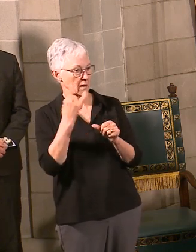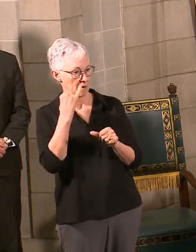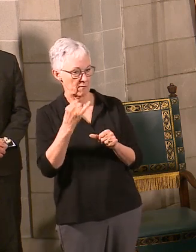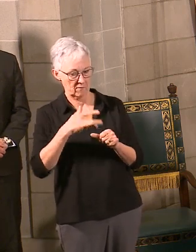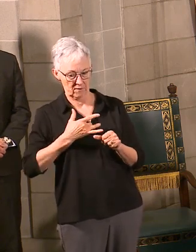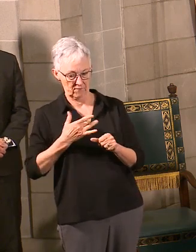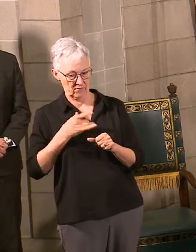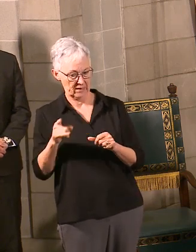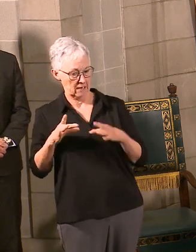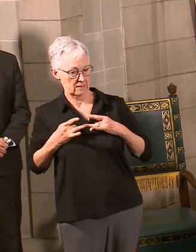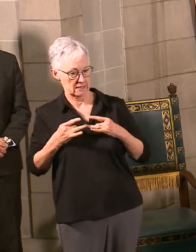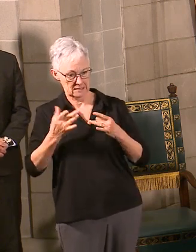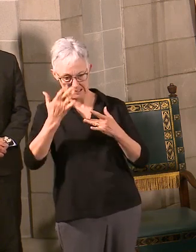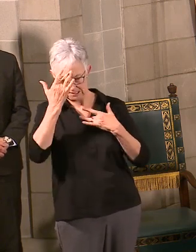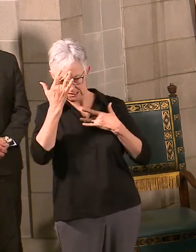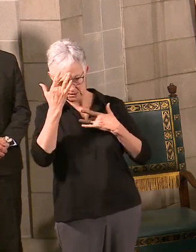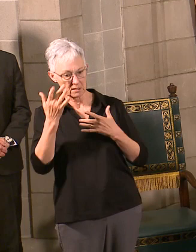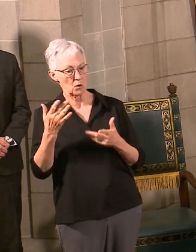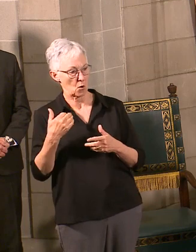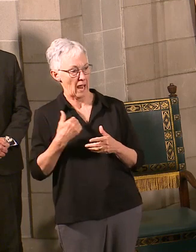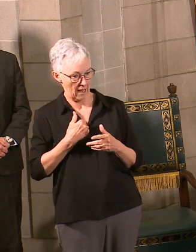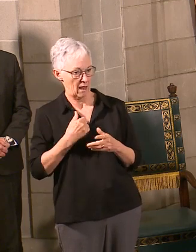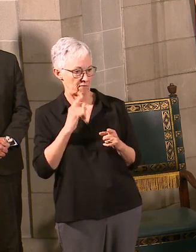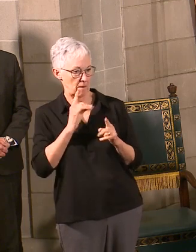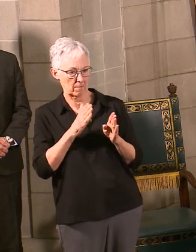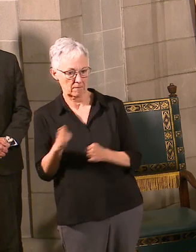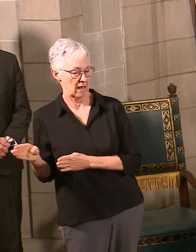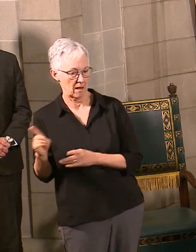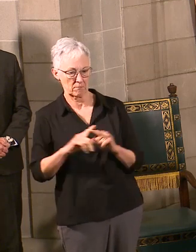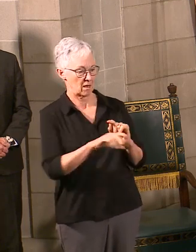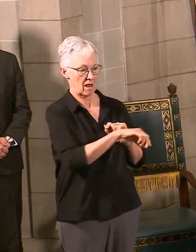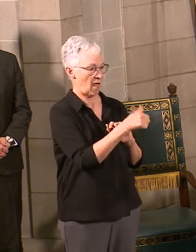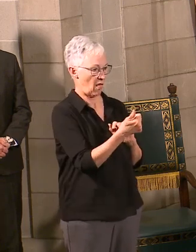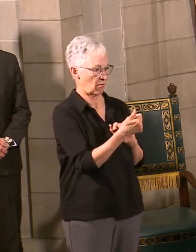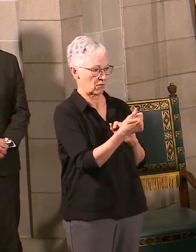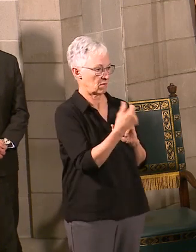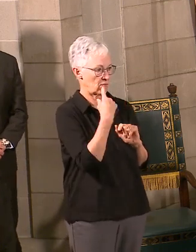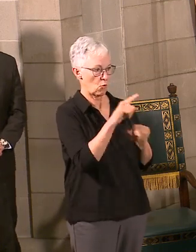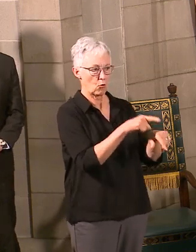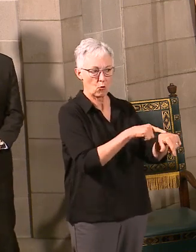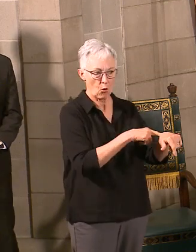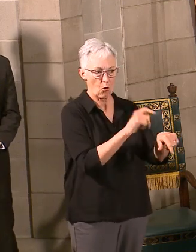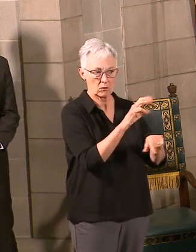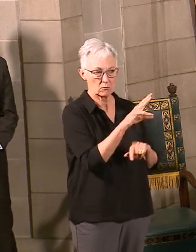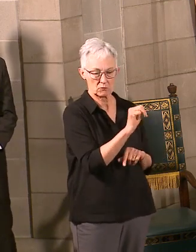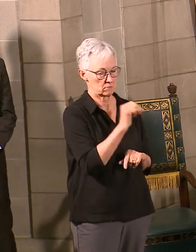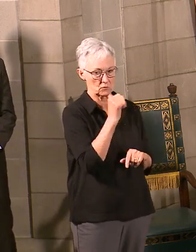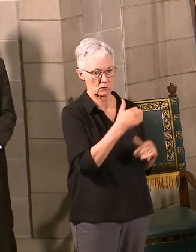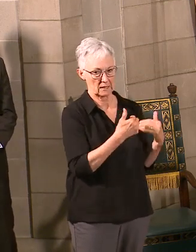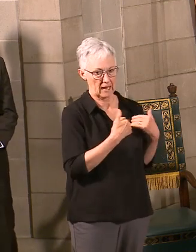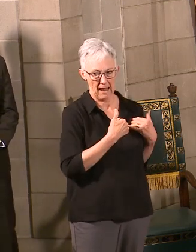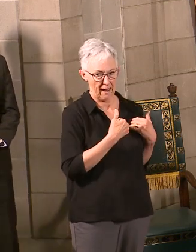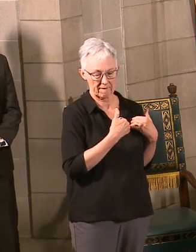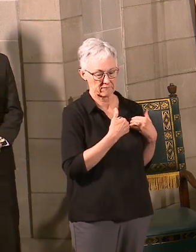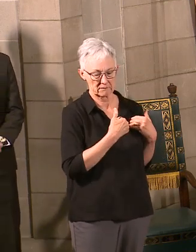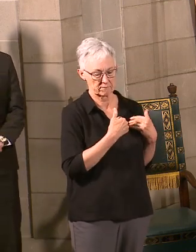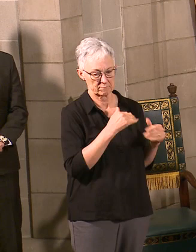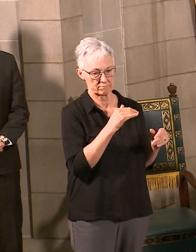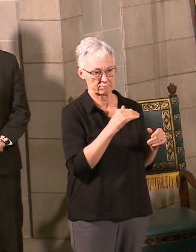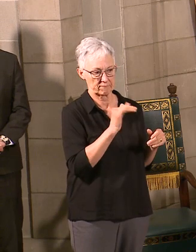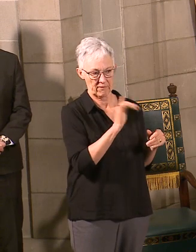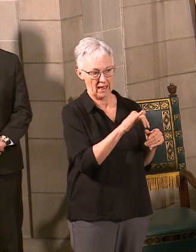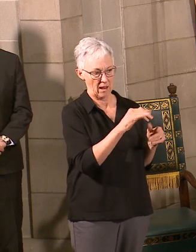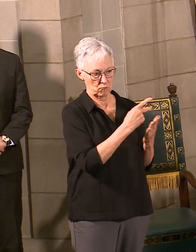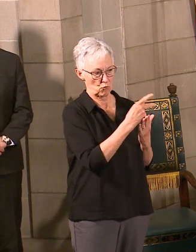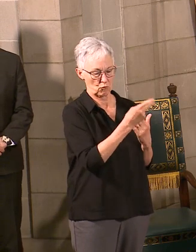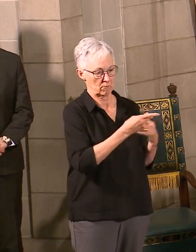we got people taking advantage of that right now, but we'll get you more information on the quarantine numbers here in a bit, or program in a bit. Taylor,